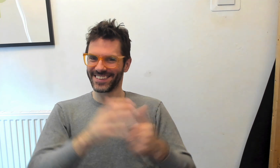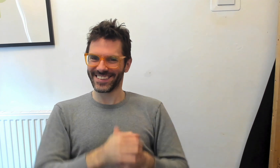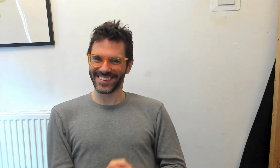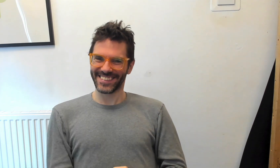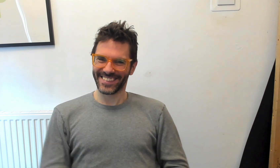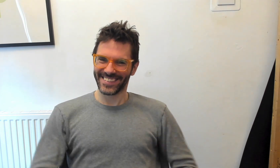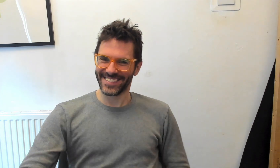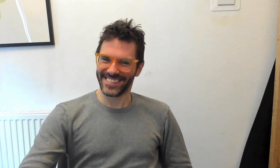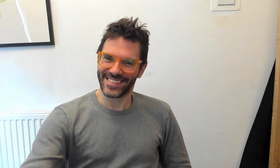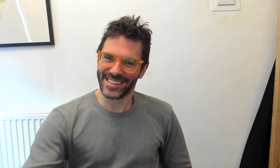skills.